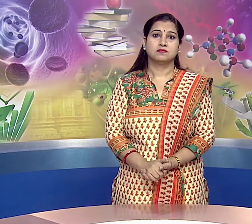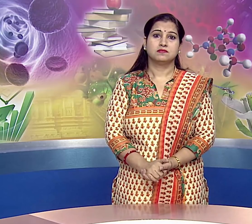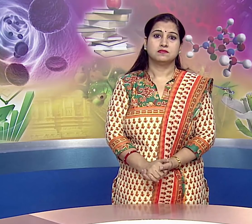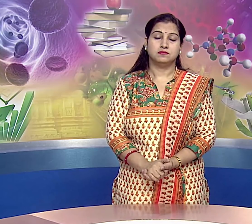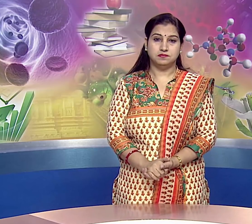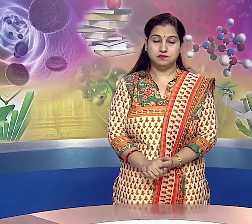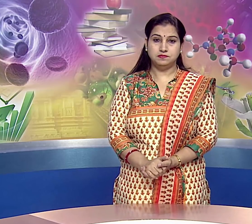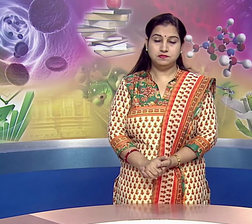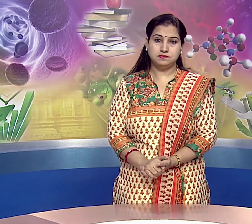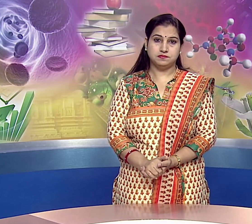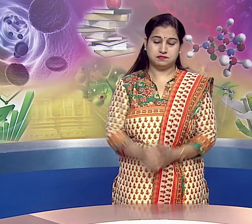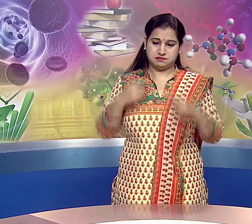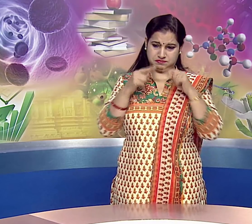in them.